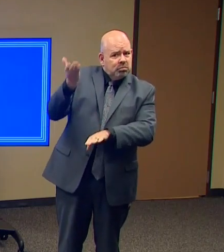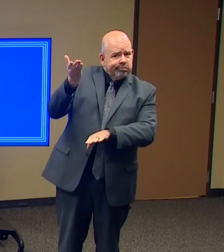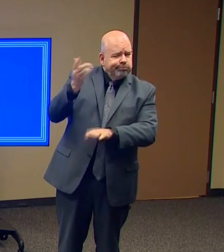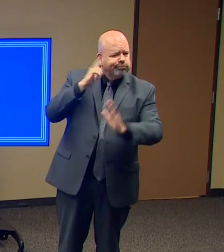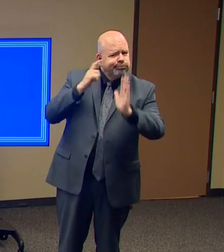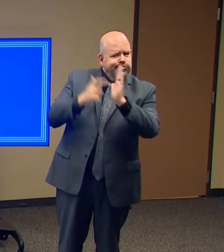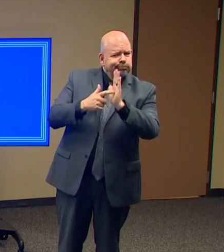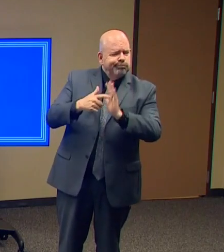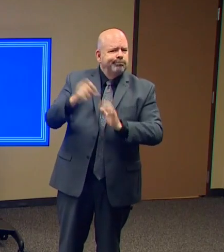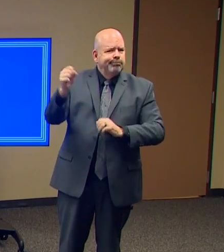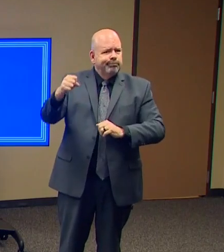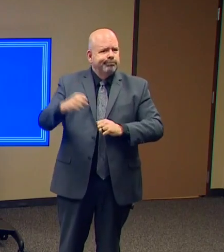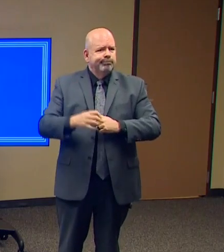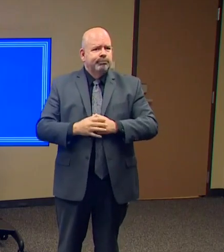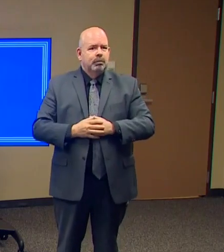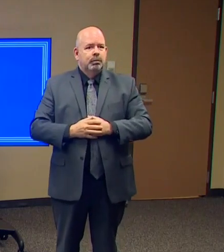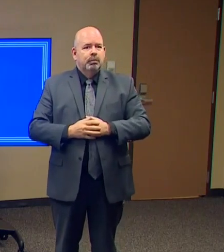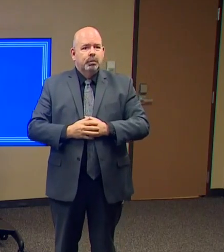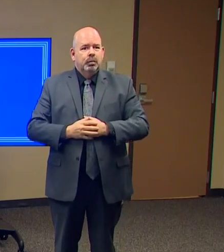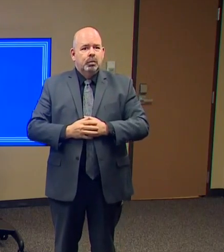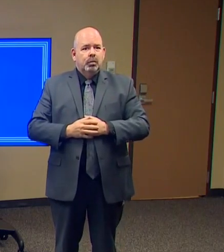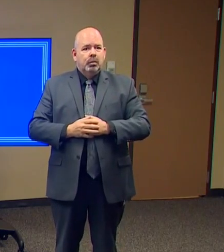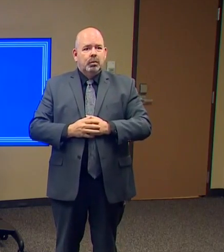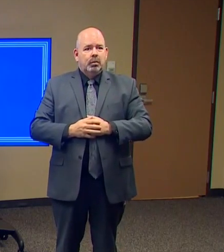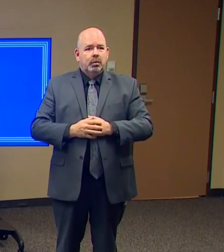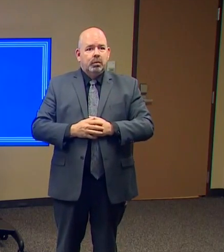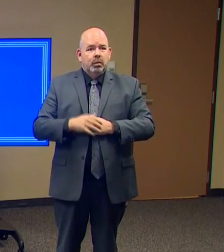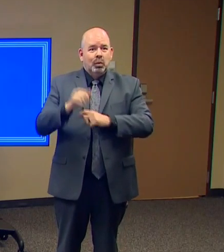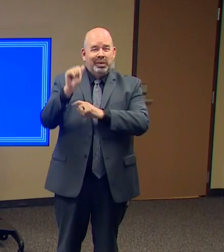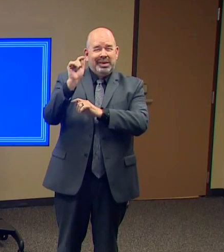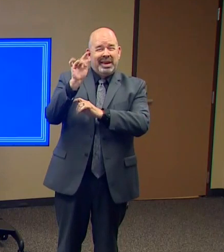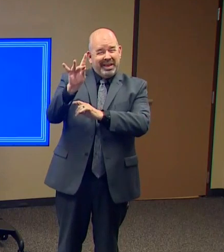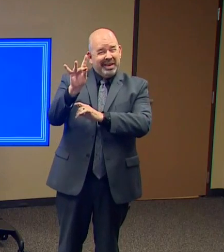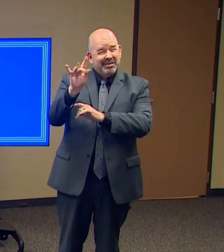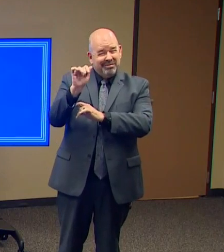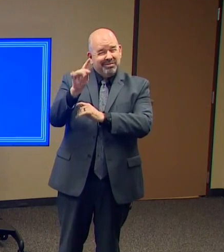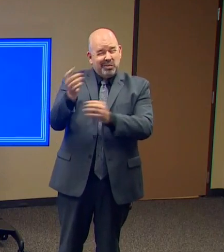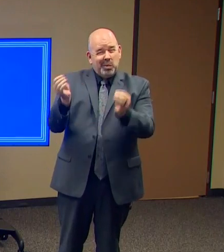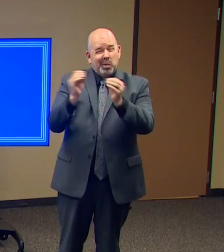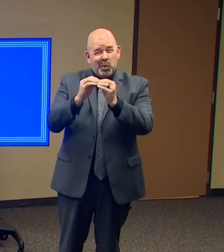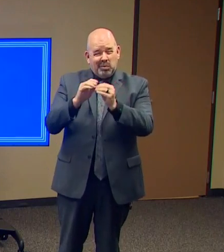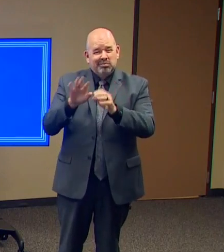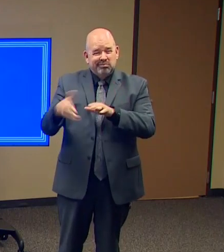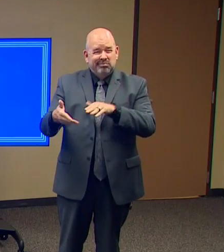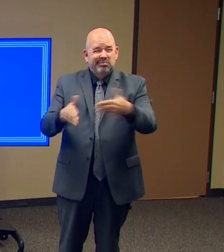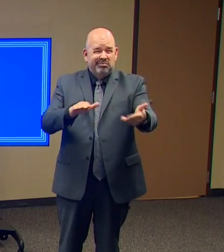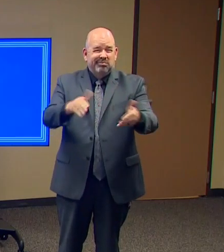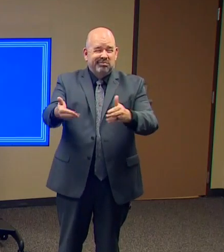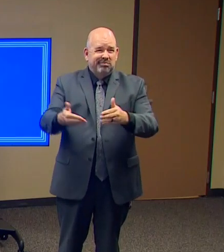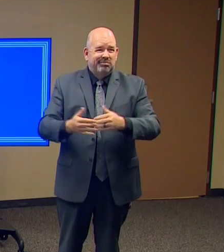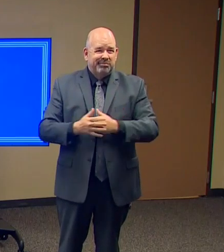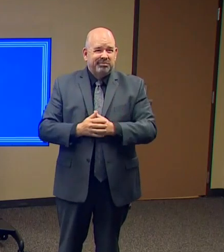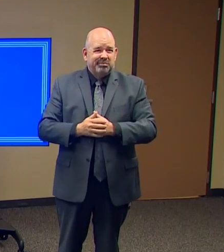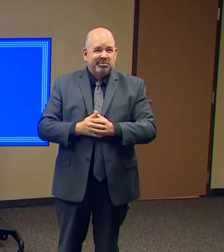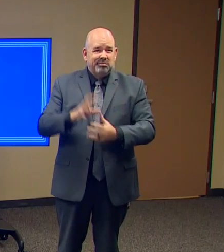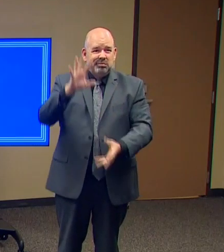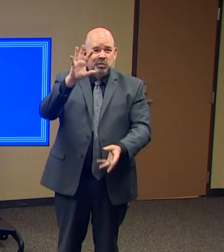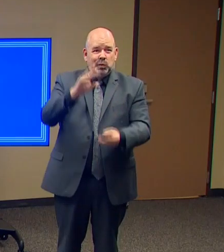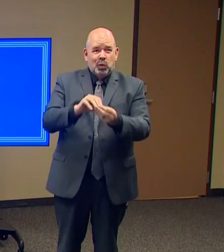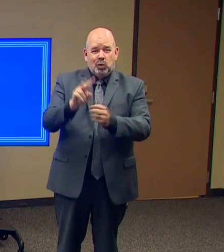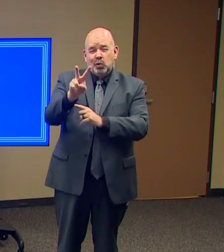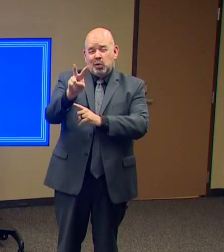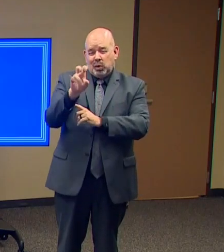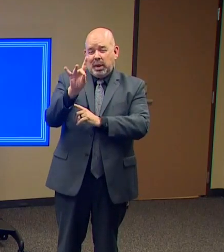had 18 people so far this week die. That brings our number up to about 280